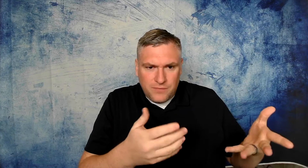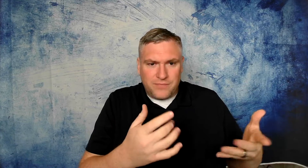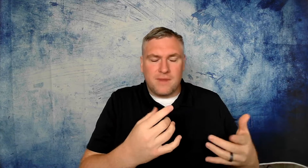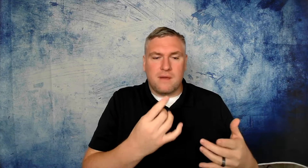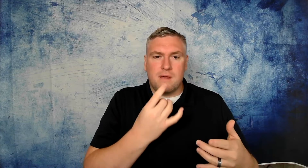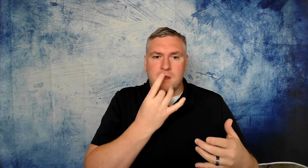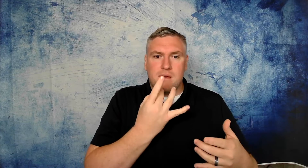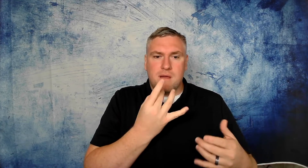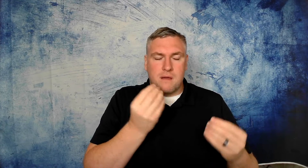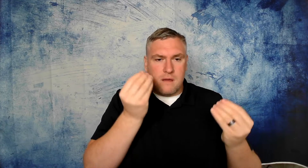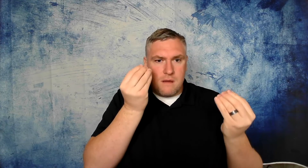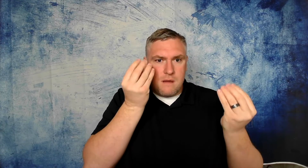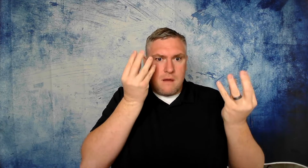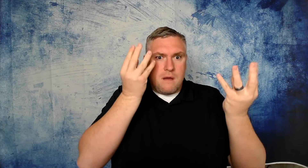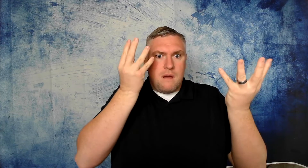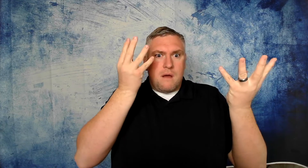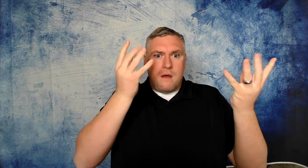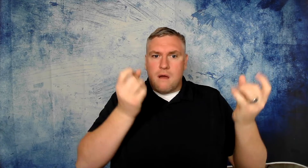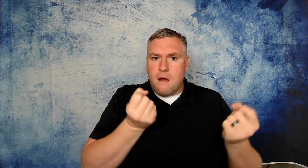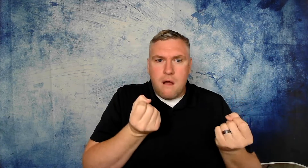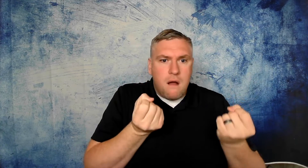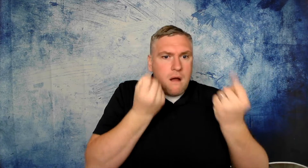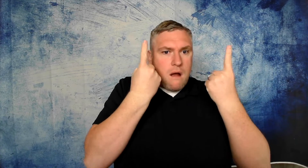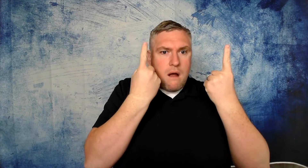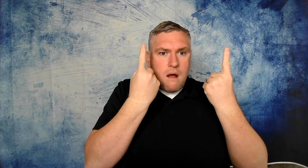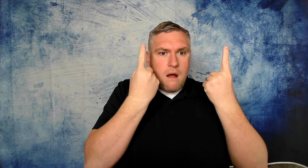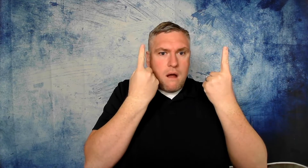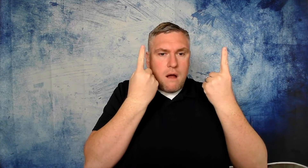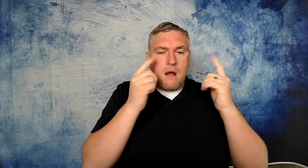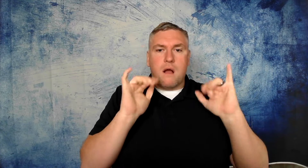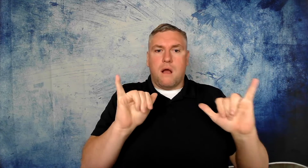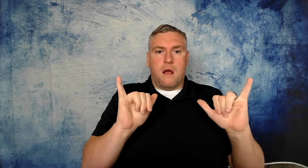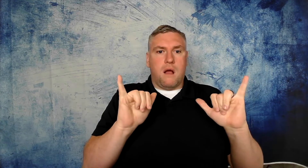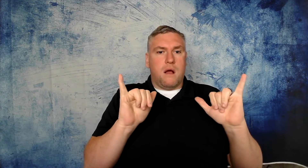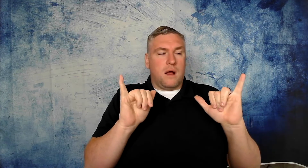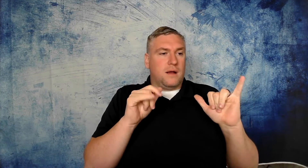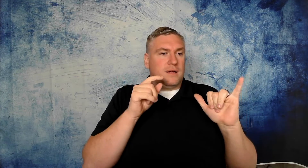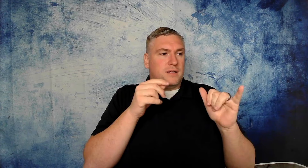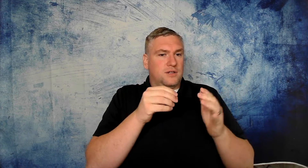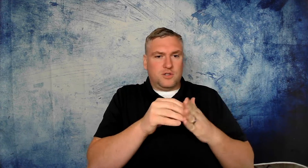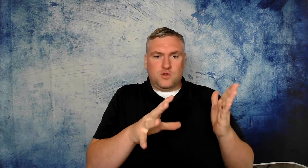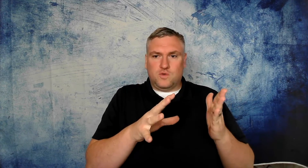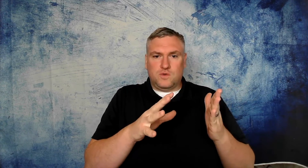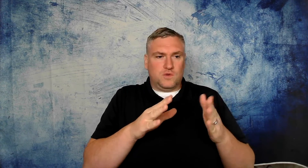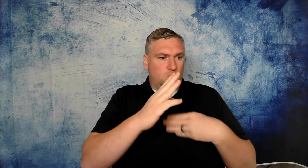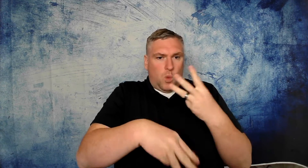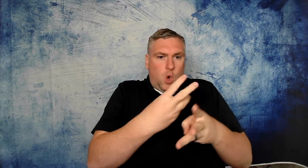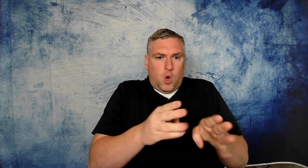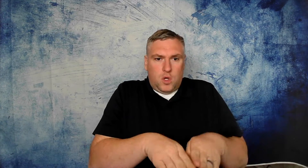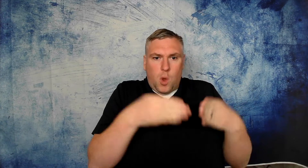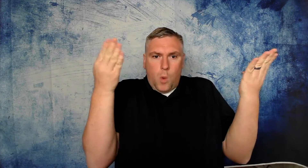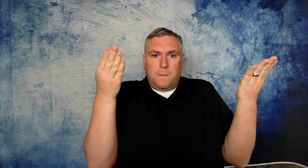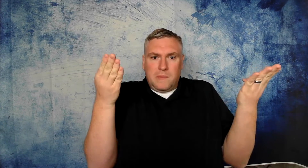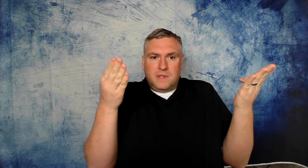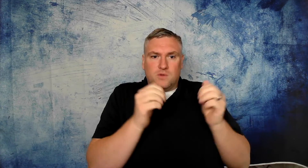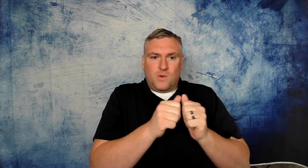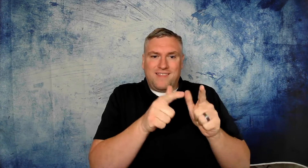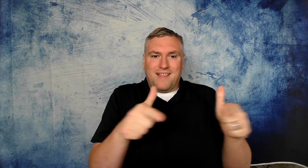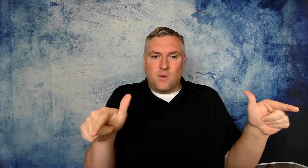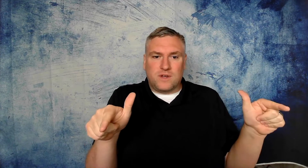language. And when we do that, students gain understanding. The light in their mind grows. Their